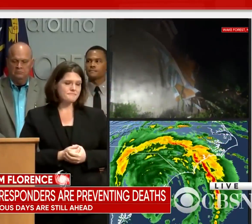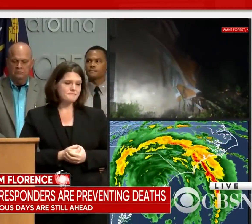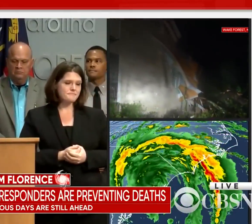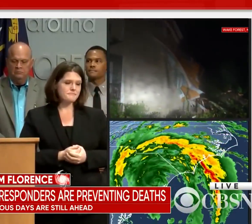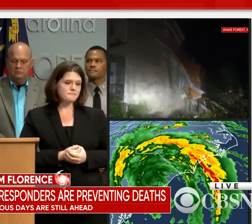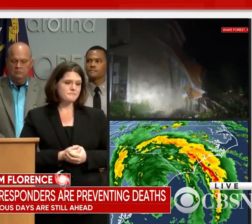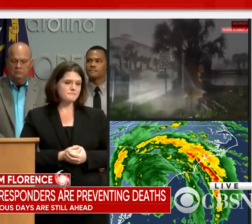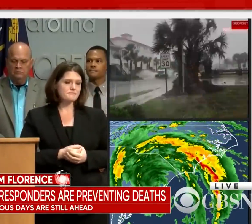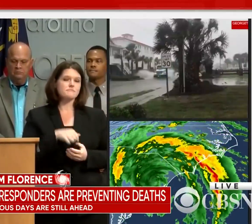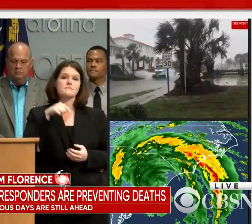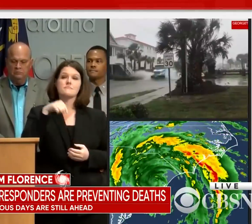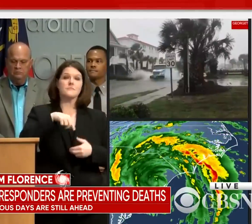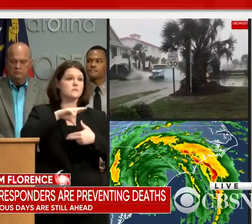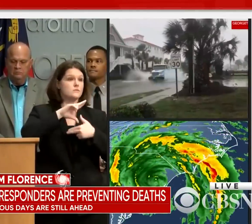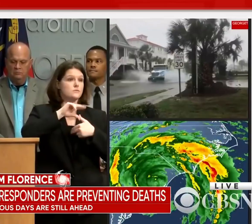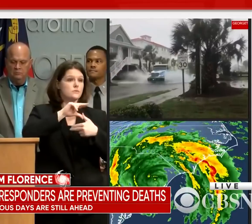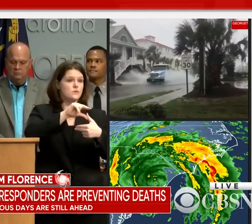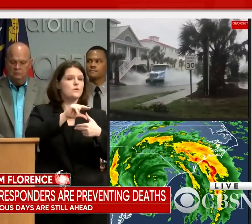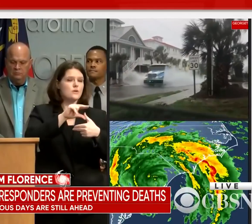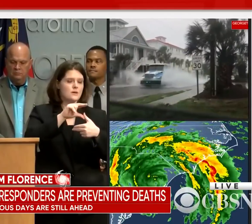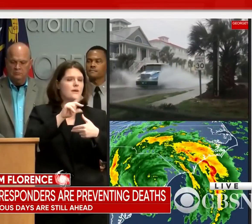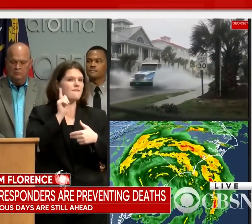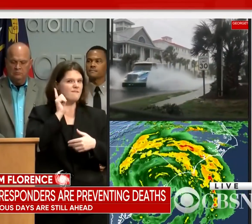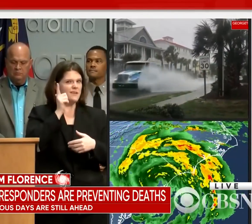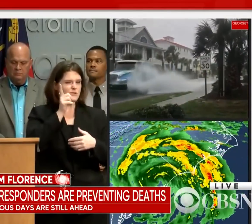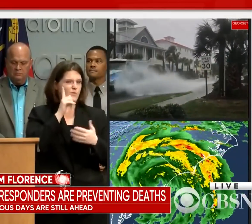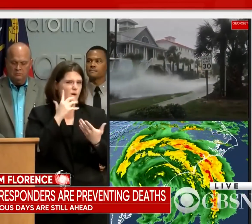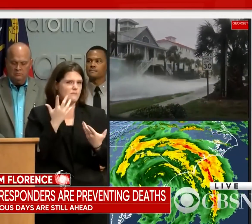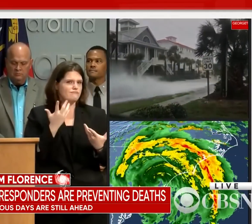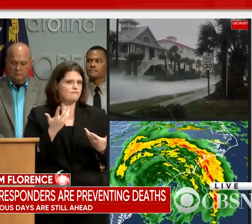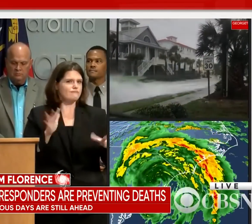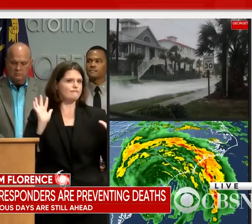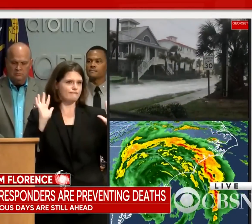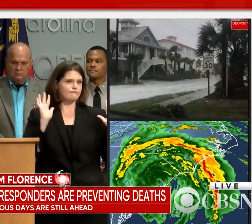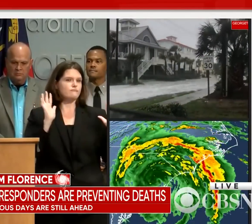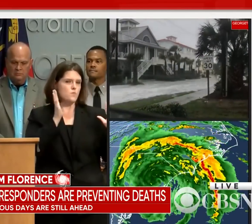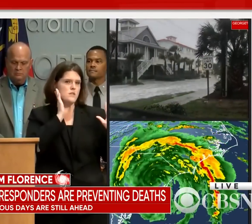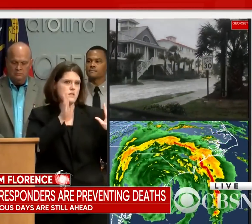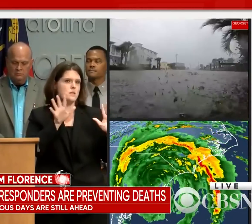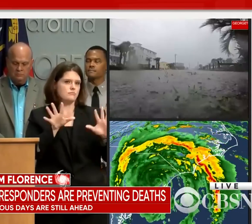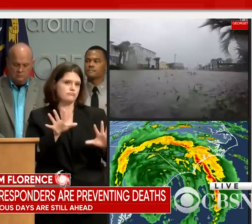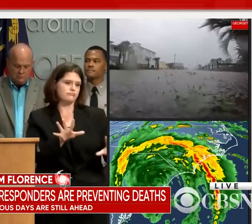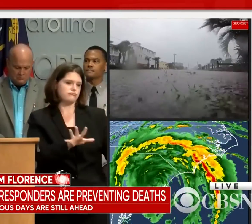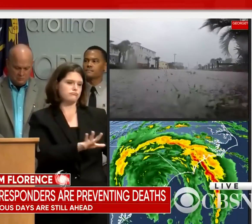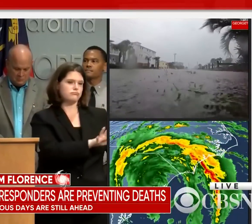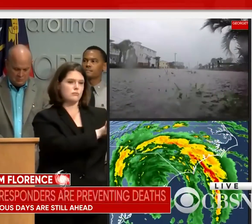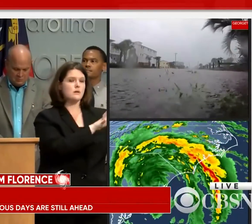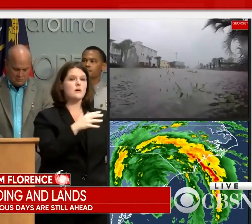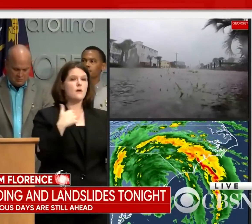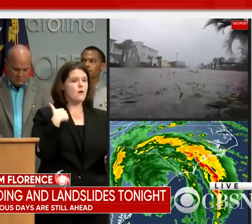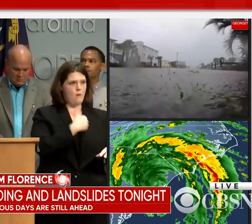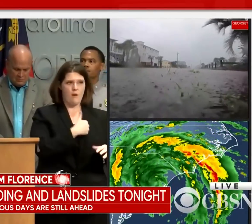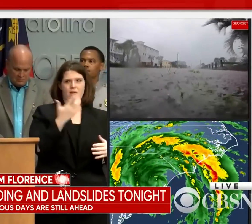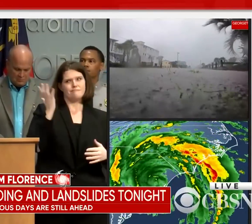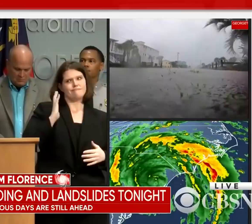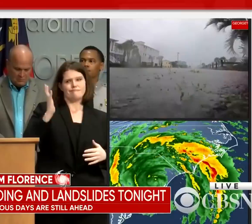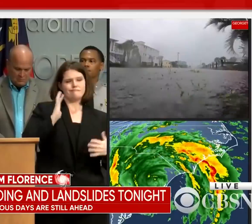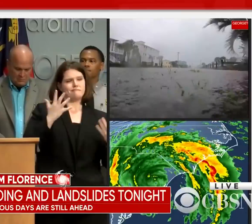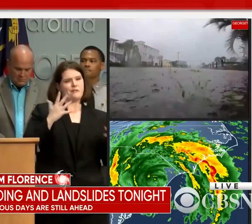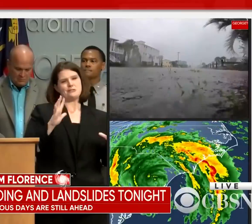This storm eventually will leave our state. We in North Carolina have been through tough